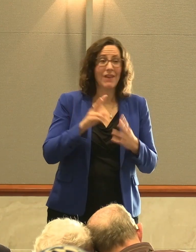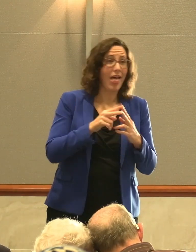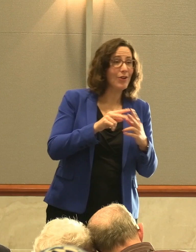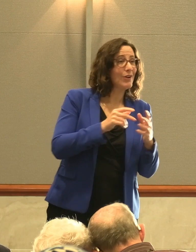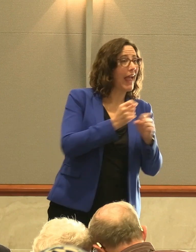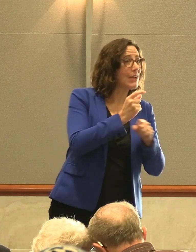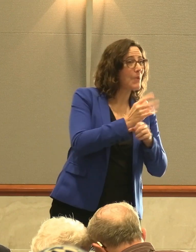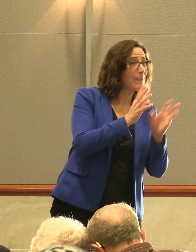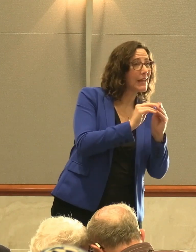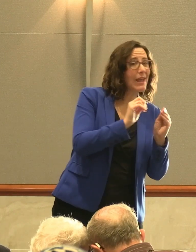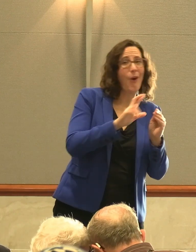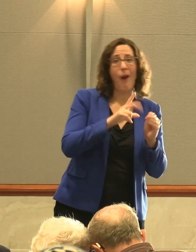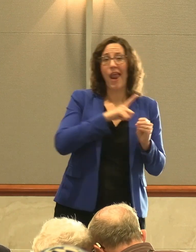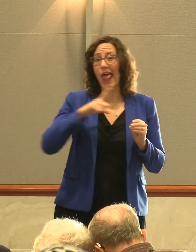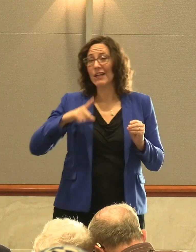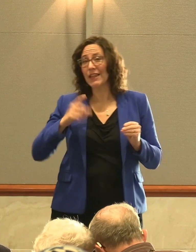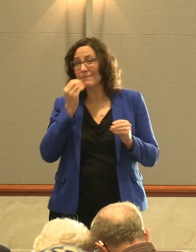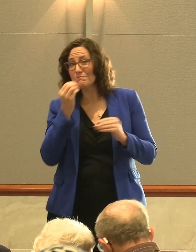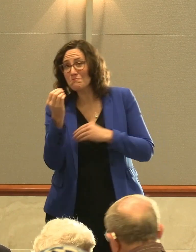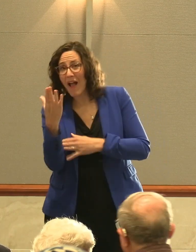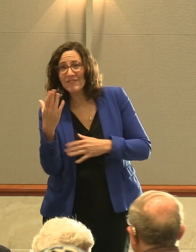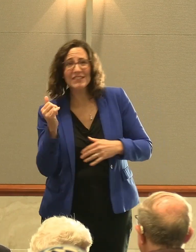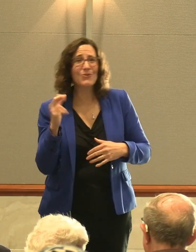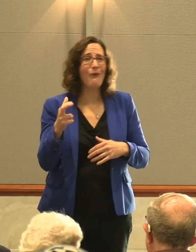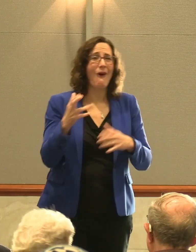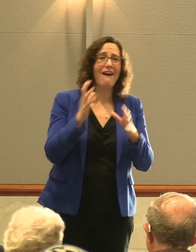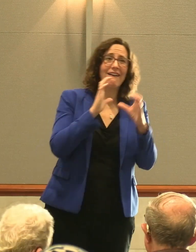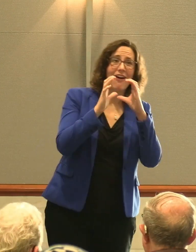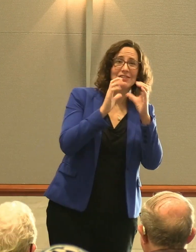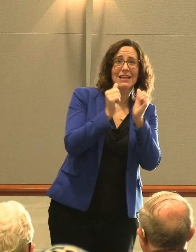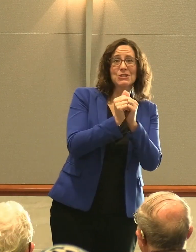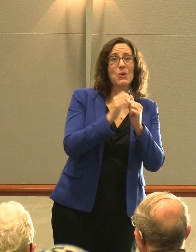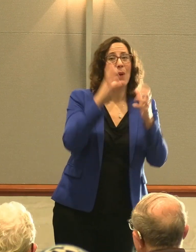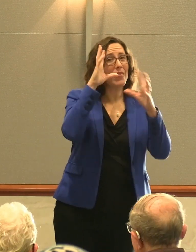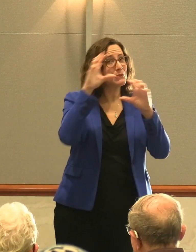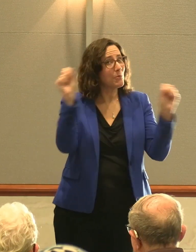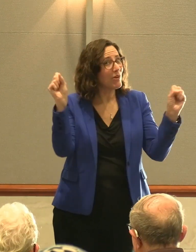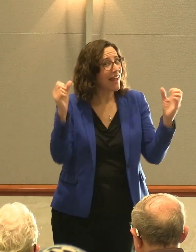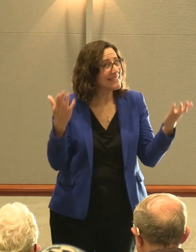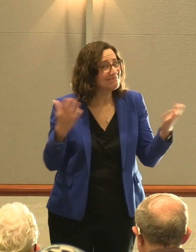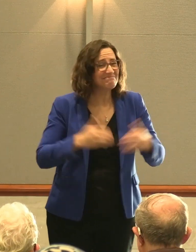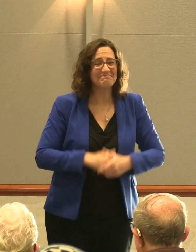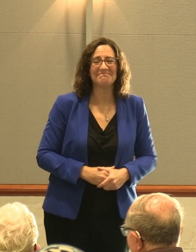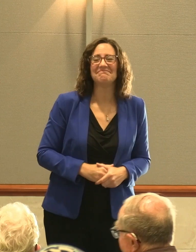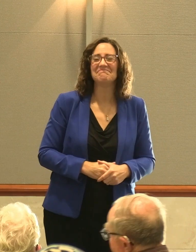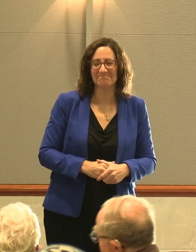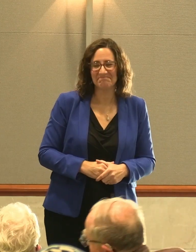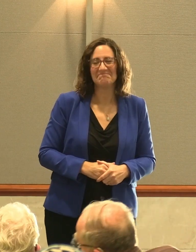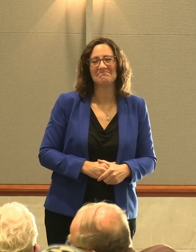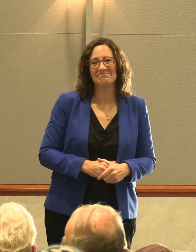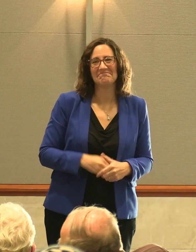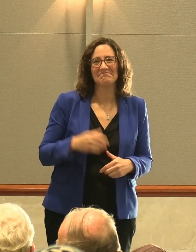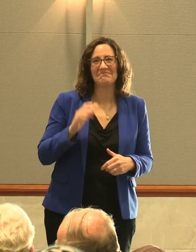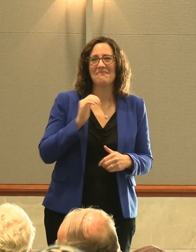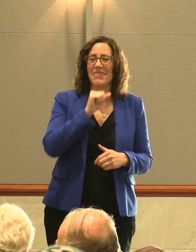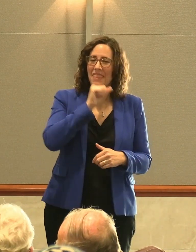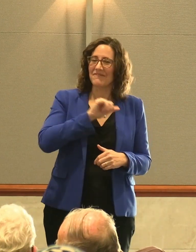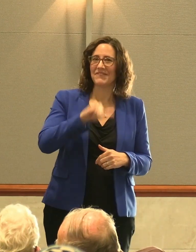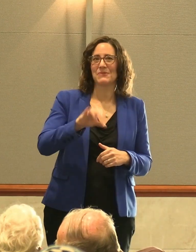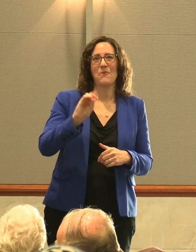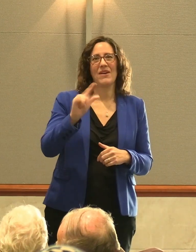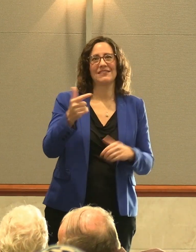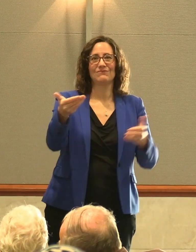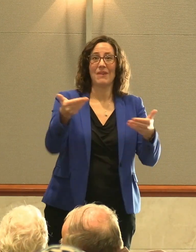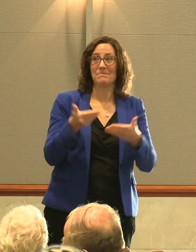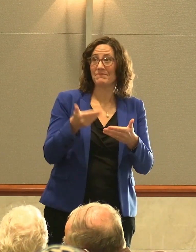meeting or a legislative breakfast or a conversation with the superintendent. We love having this organization because there